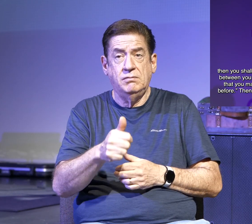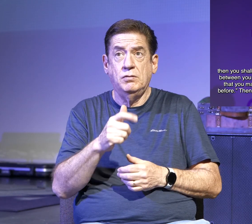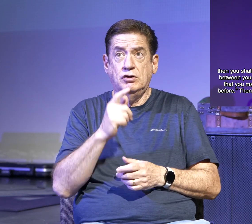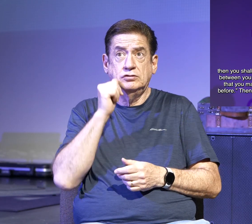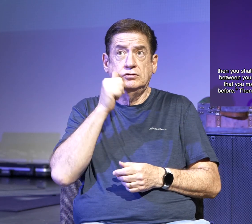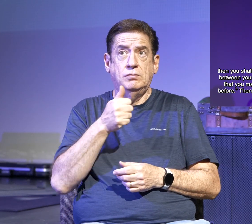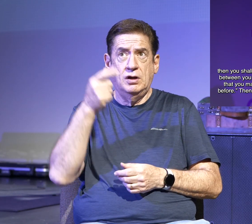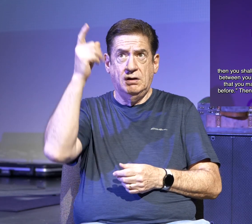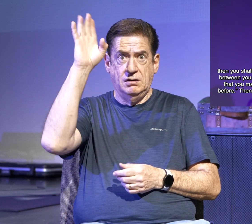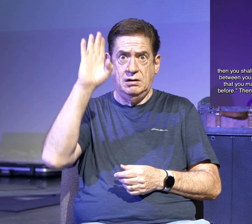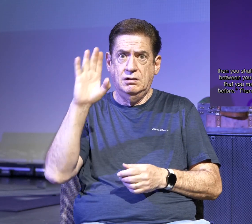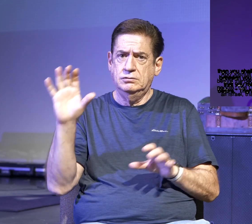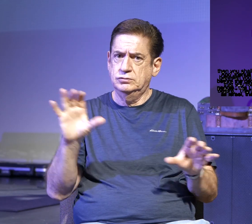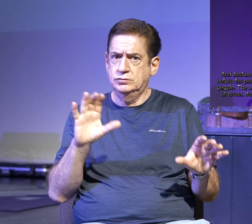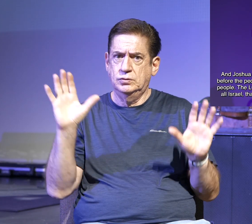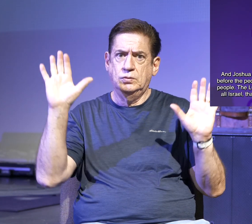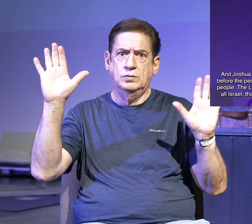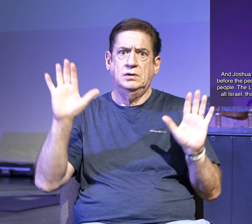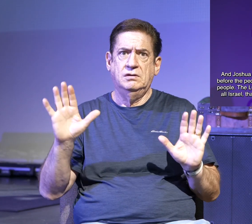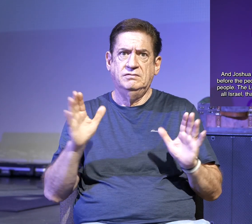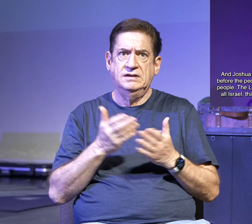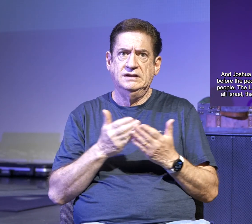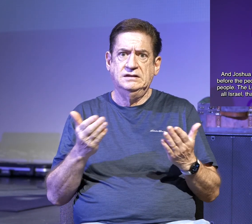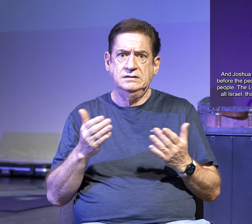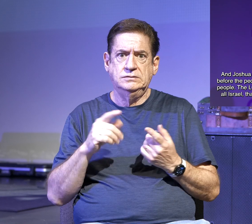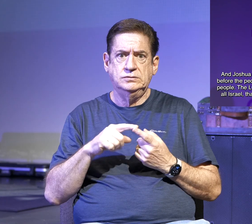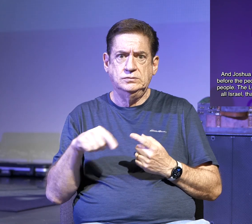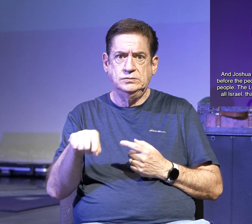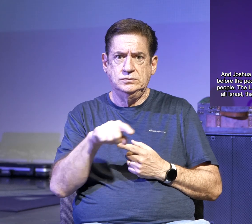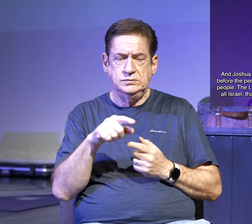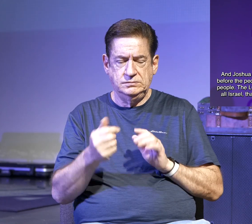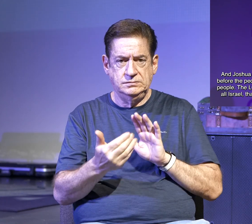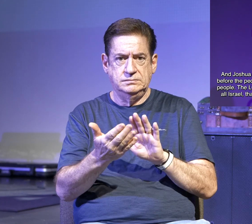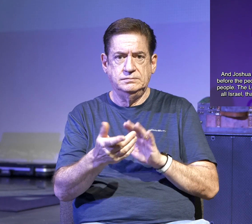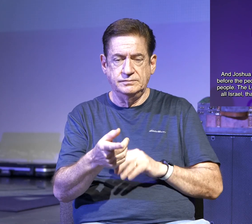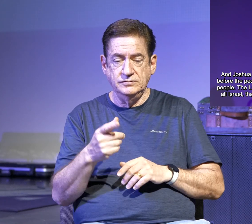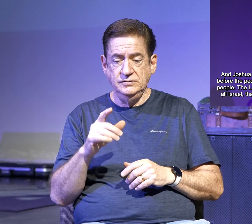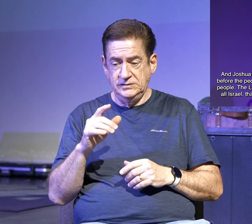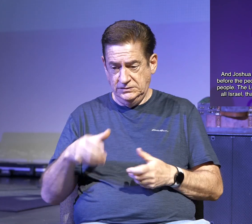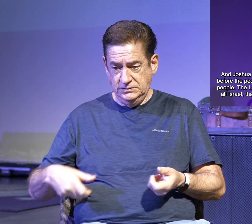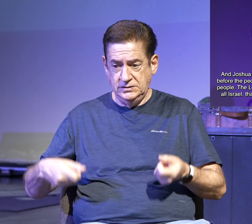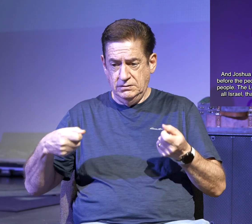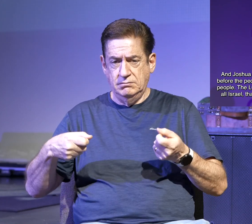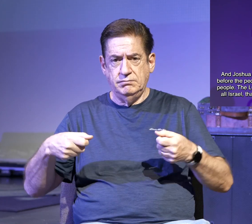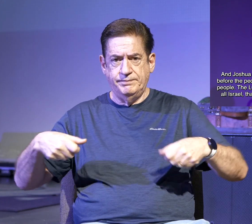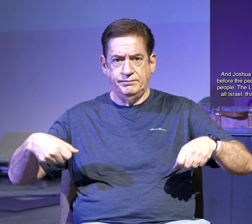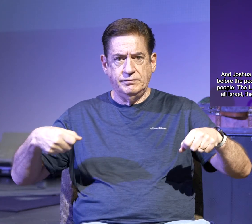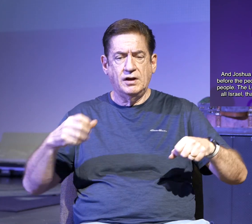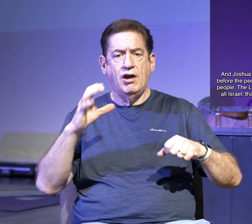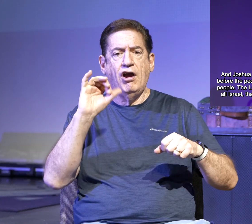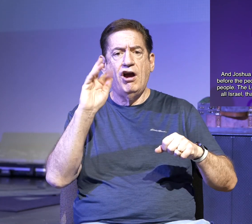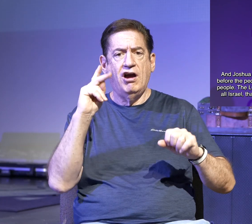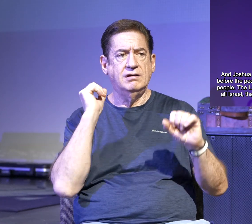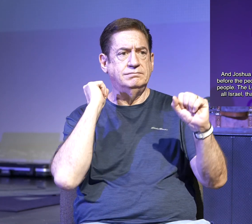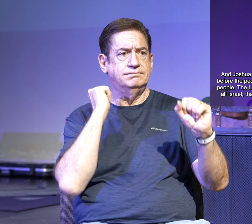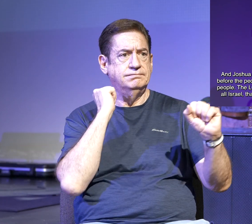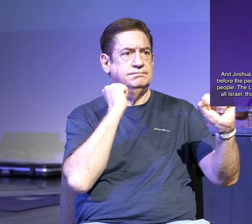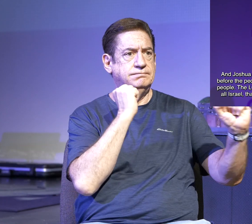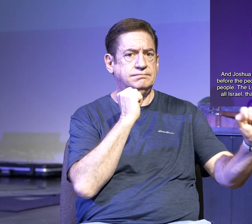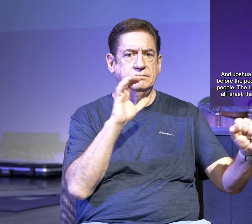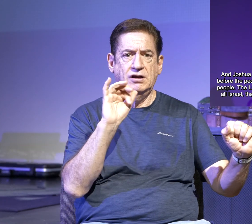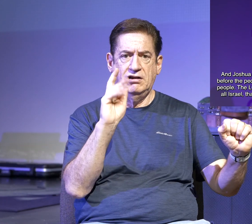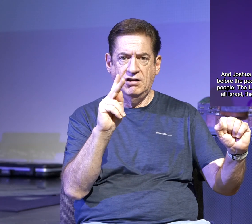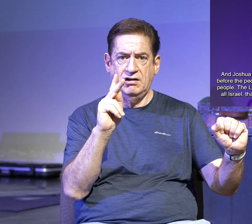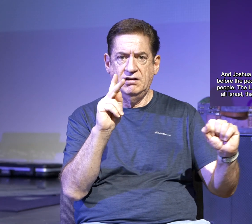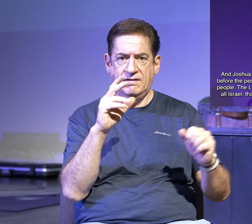Lord will do wonders among you." And Joshua said to the priests, "Take up the Ark of the Covenant and pass on before the people."